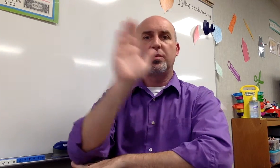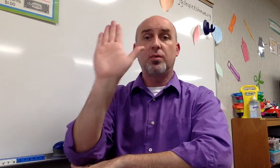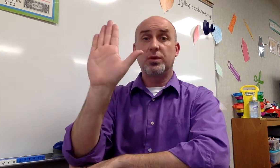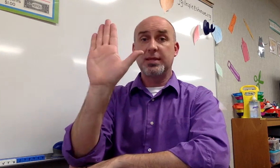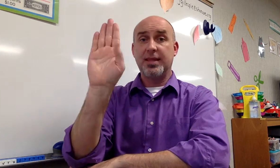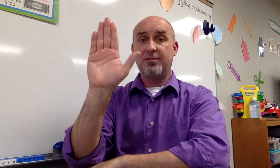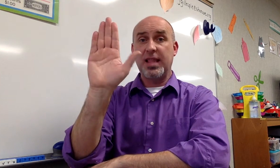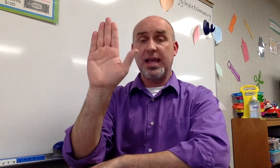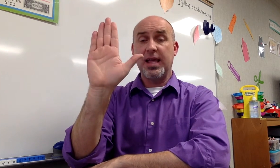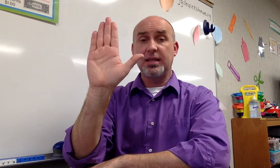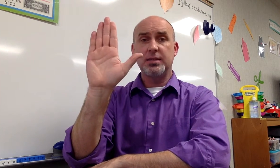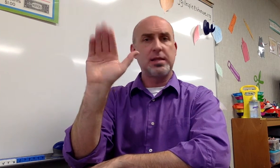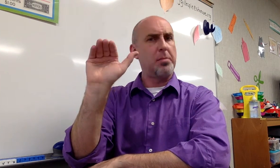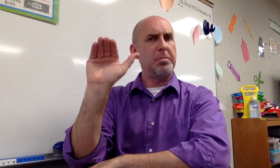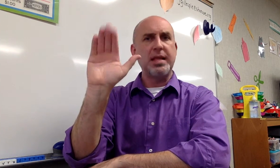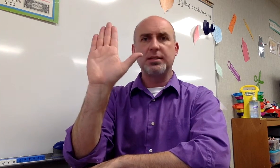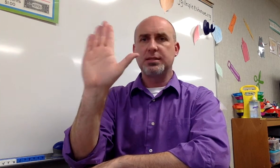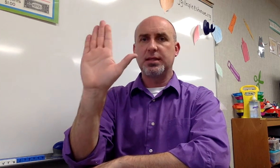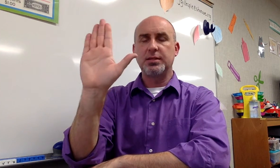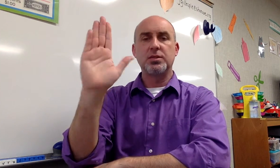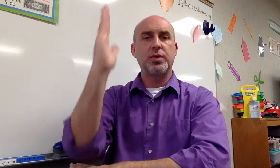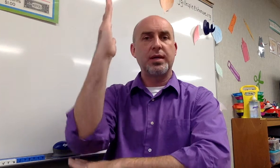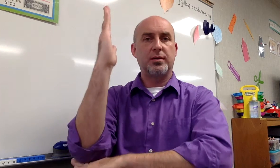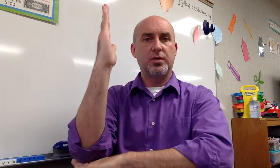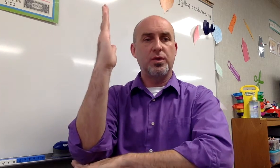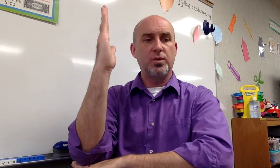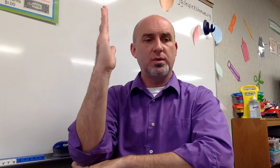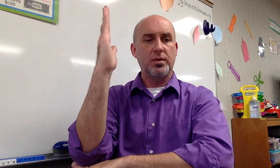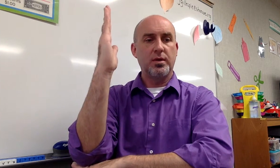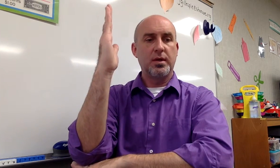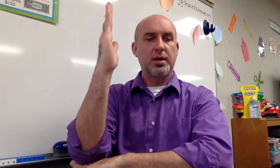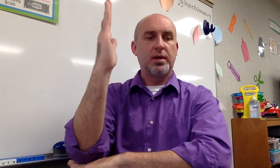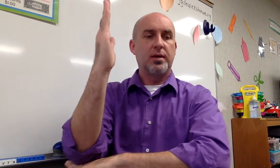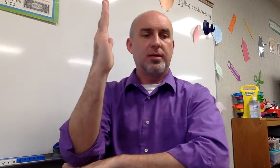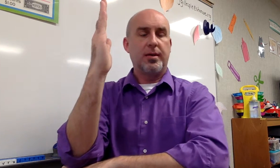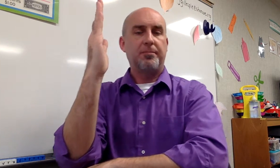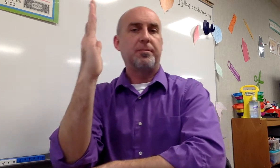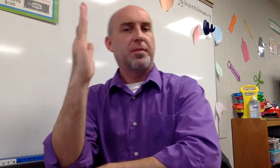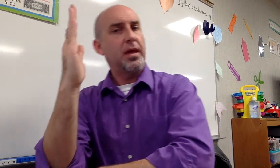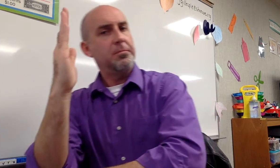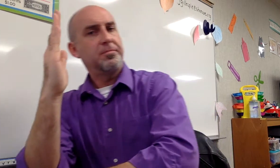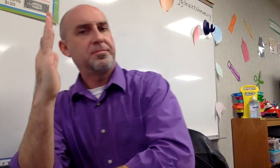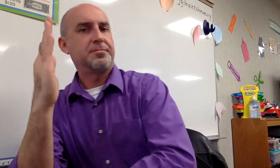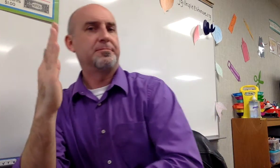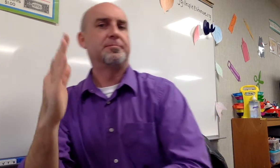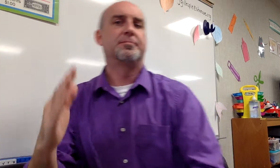we're using that flat hand, not bent. It's nice and straight. Noon. Okay.